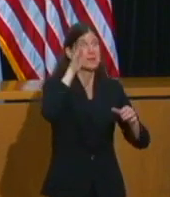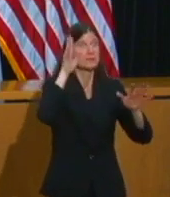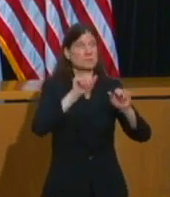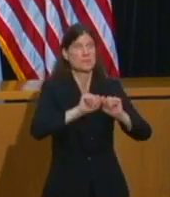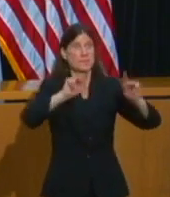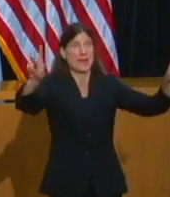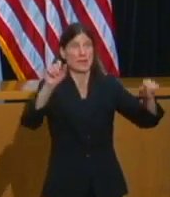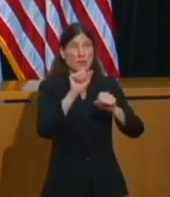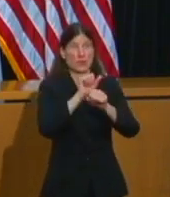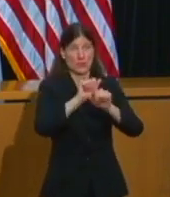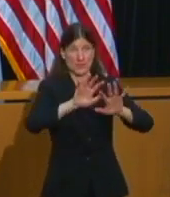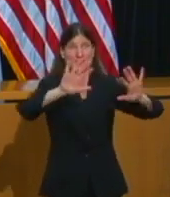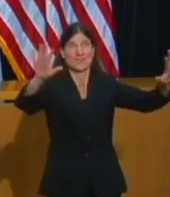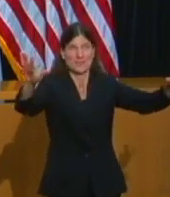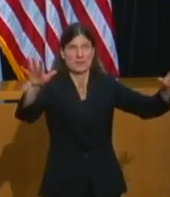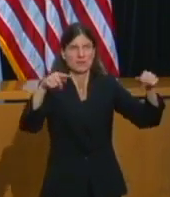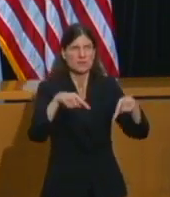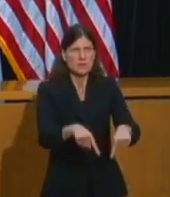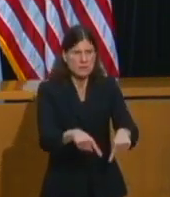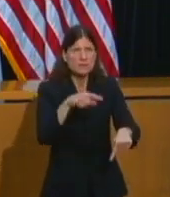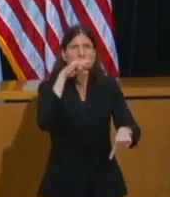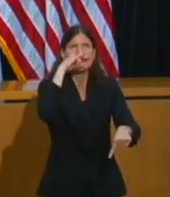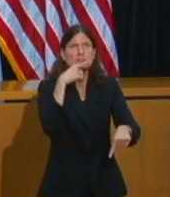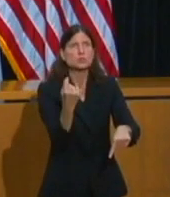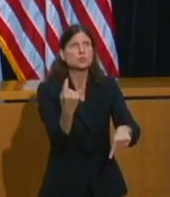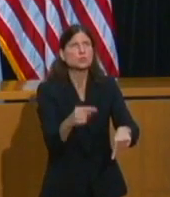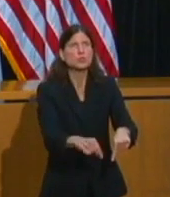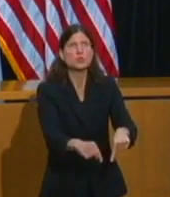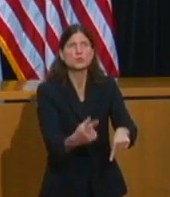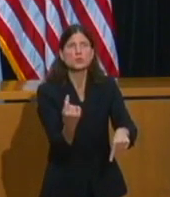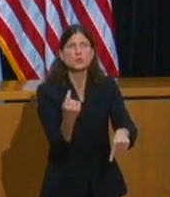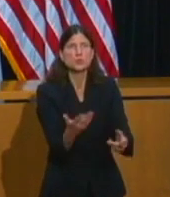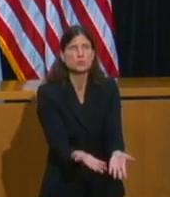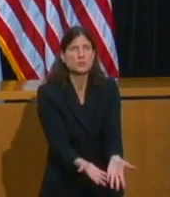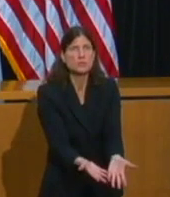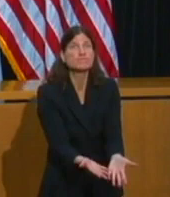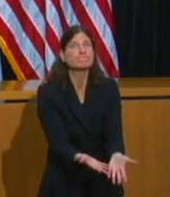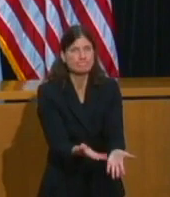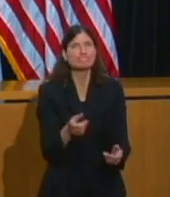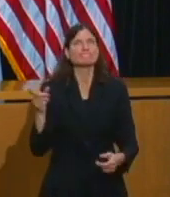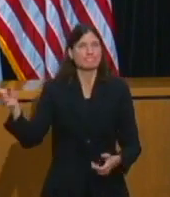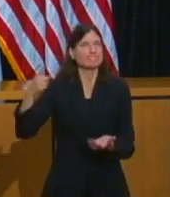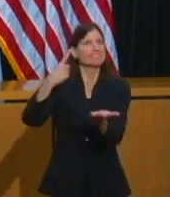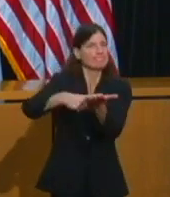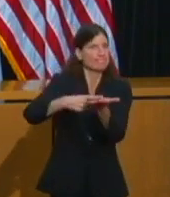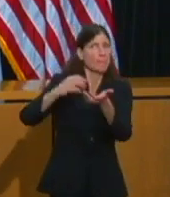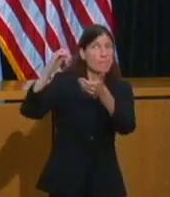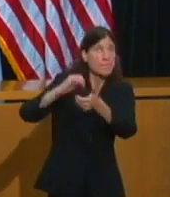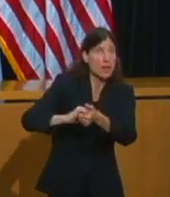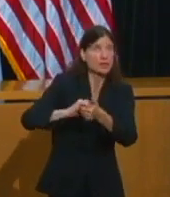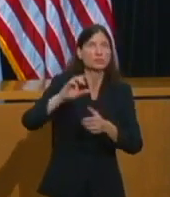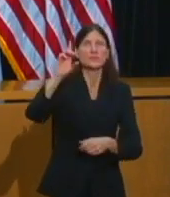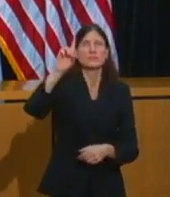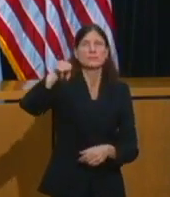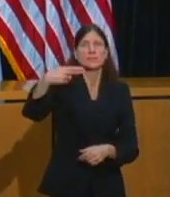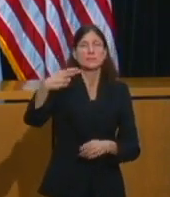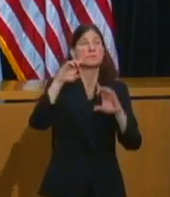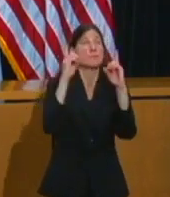we released the minimum health and safety requirements that will guide the reopening of childcare and summer camp programs in phase